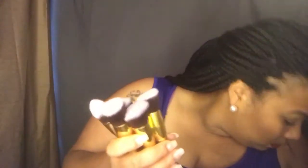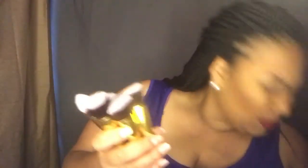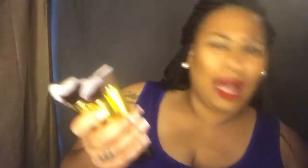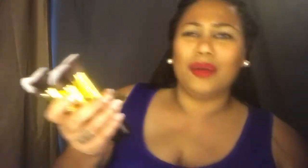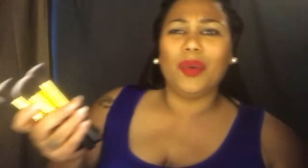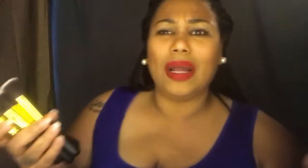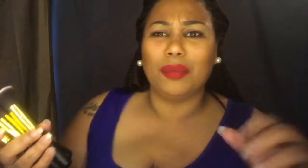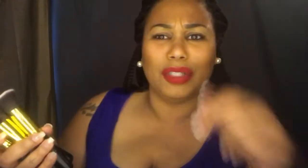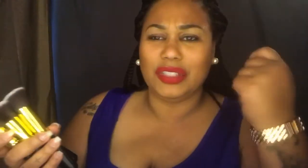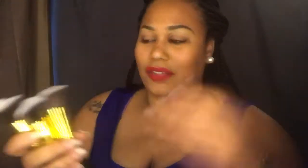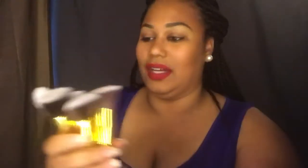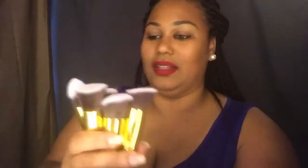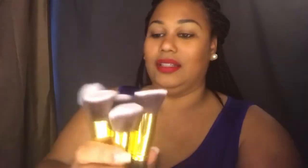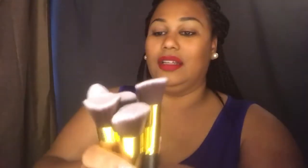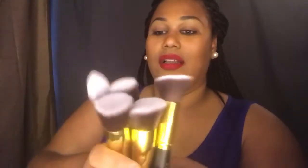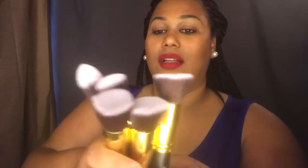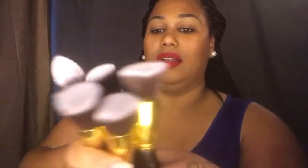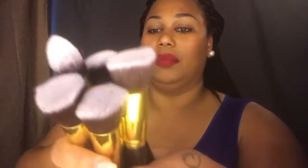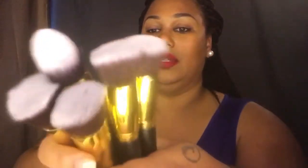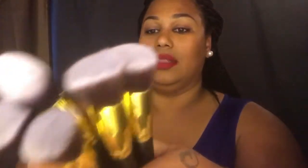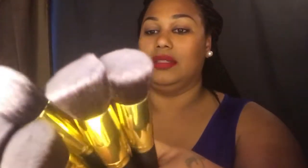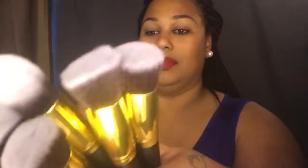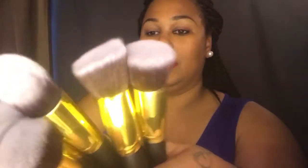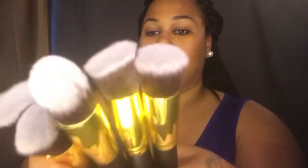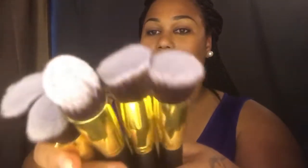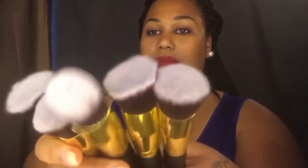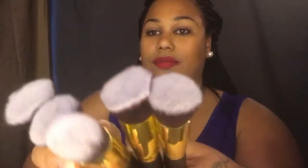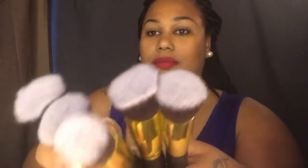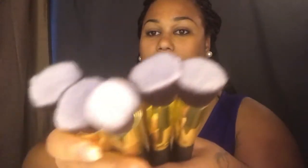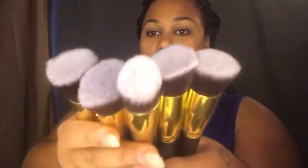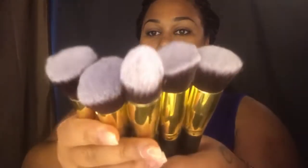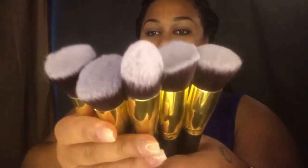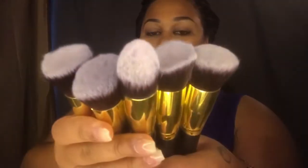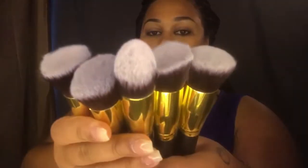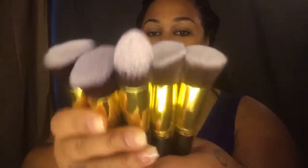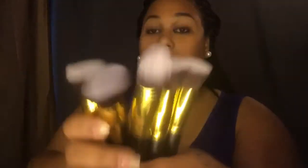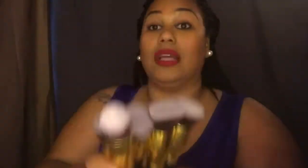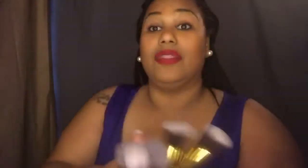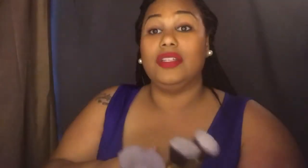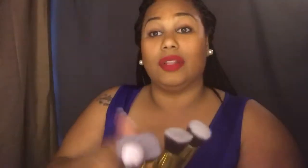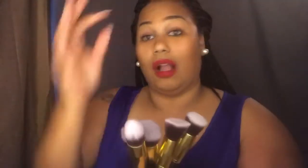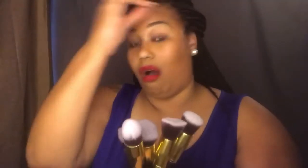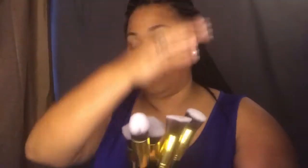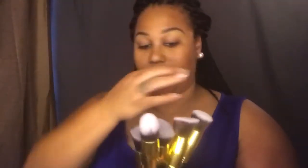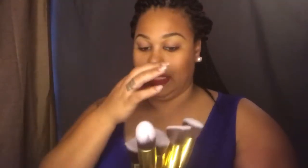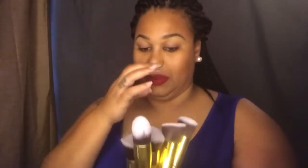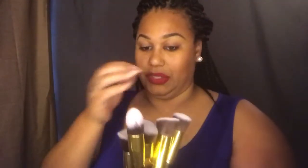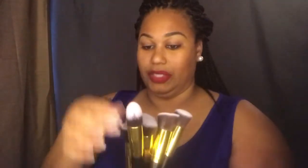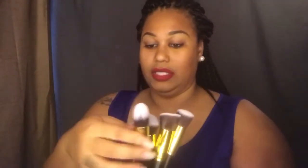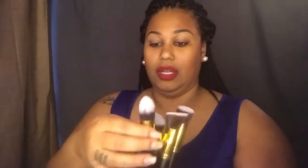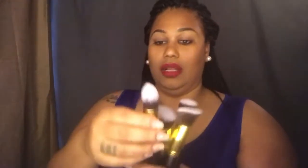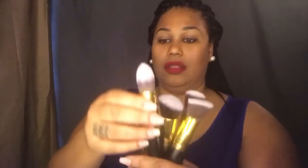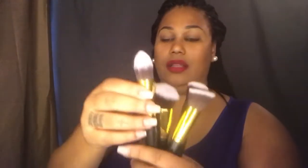those. I don't know why the brushes are falling, but look at these brushes. Do y'all see those? And these are like all your face brushes. Look at